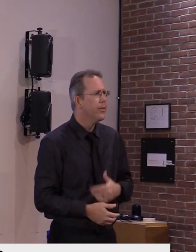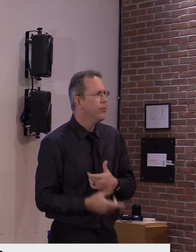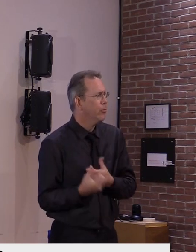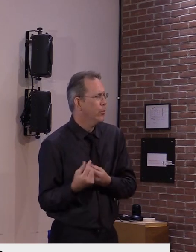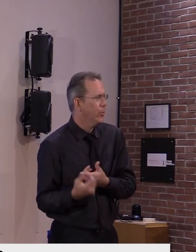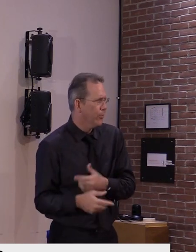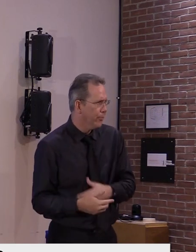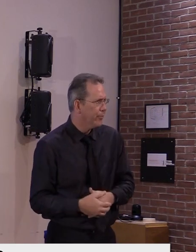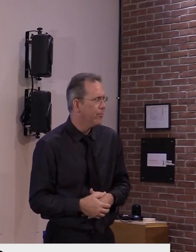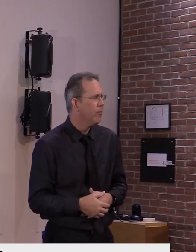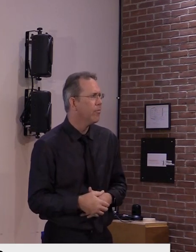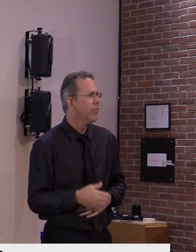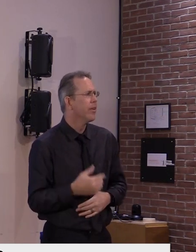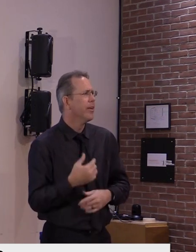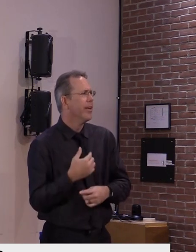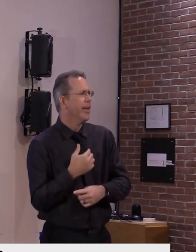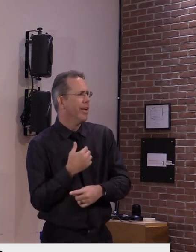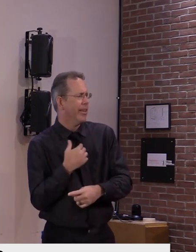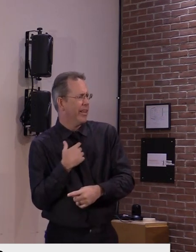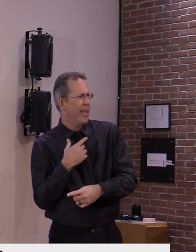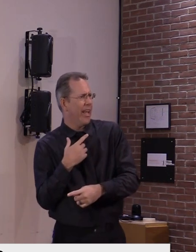Randolph.